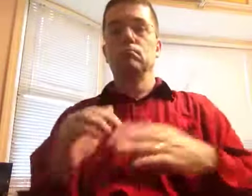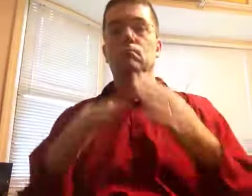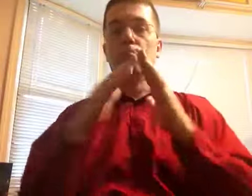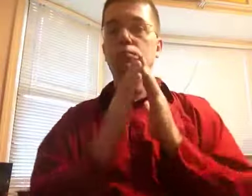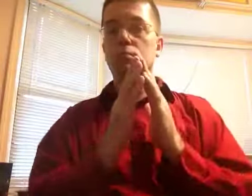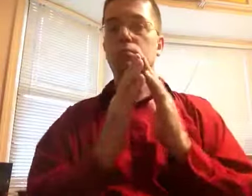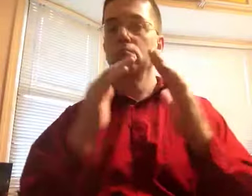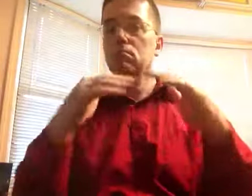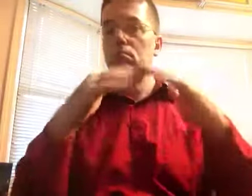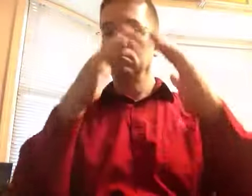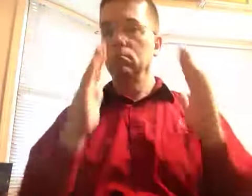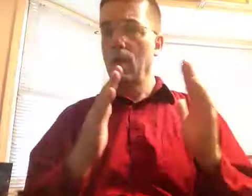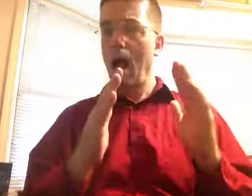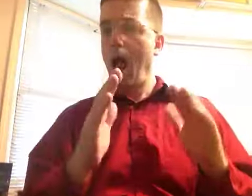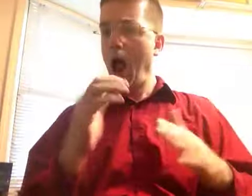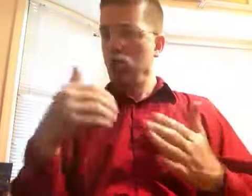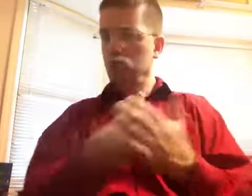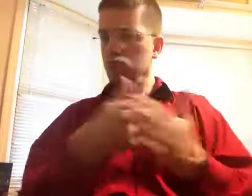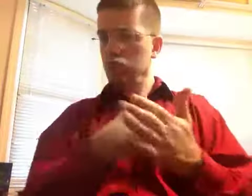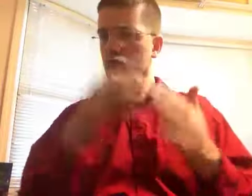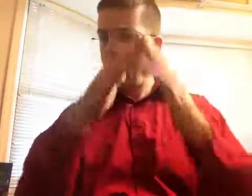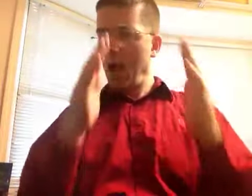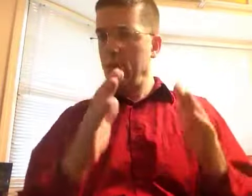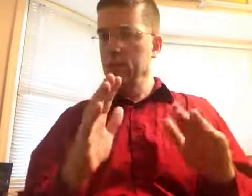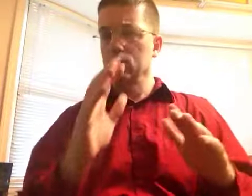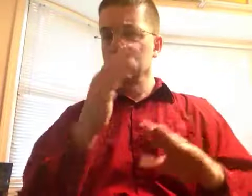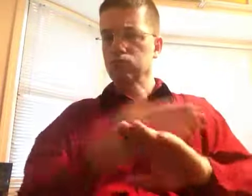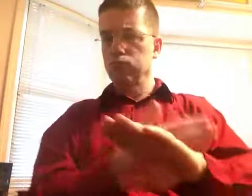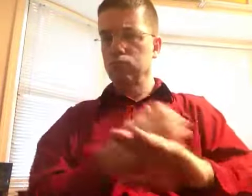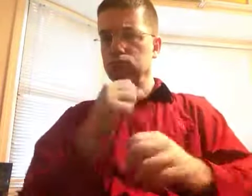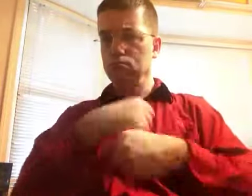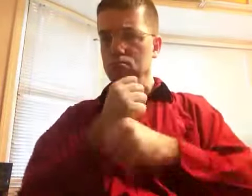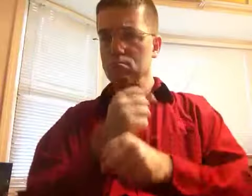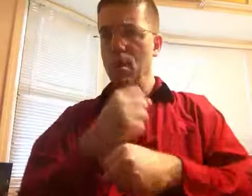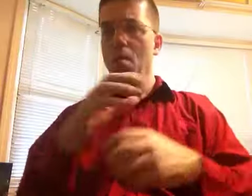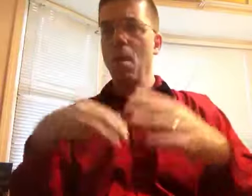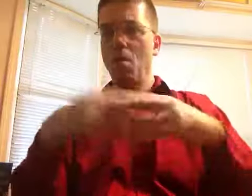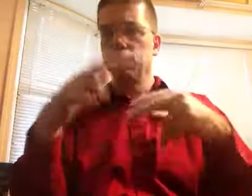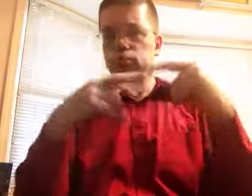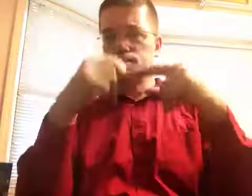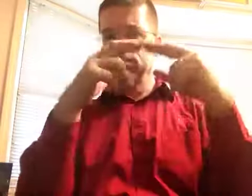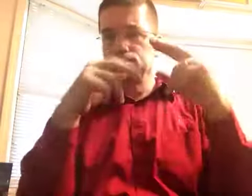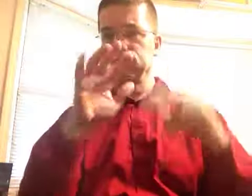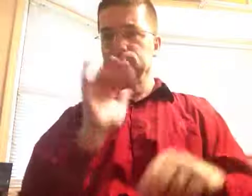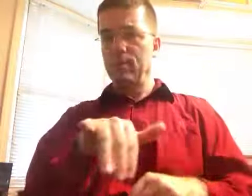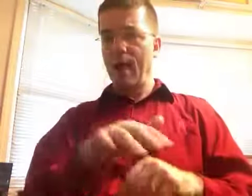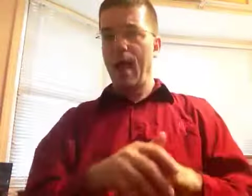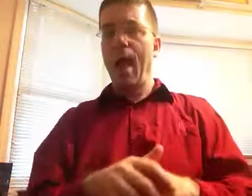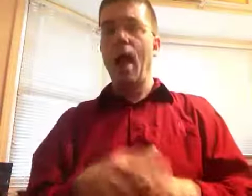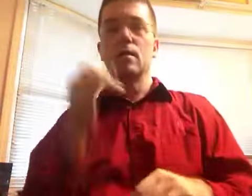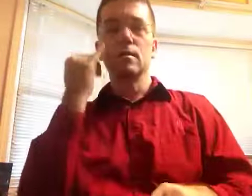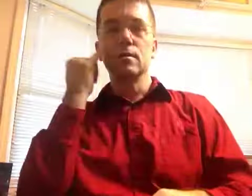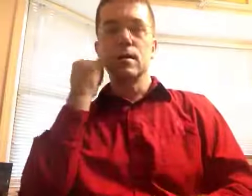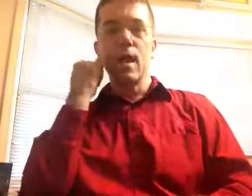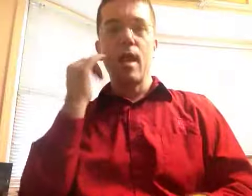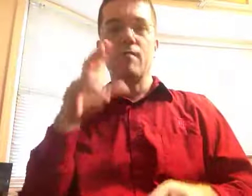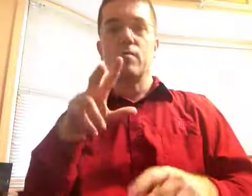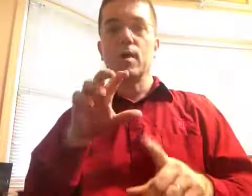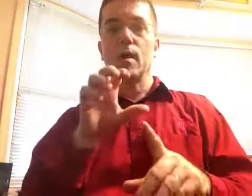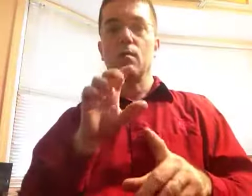air. And let's see if there's some actual activity we can lay our hands on. And if so, then that's attitude adjustment on your